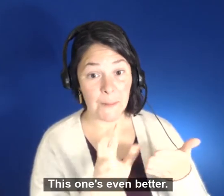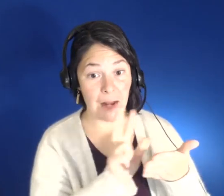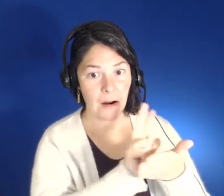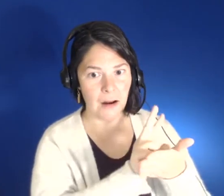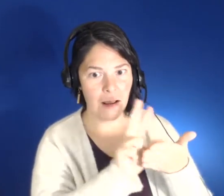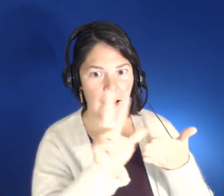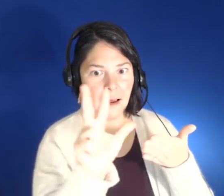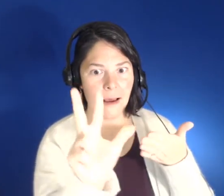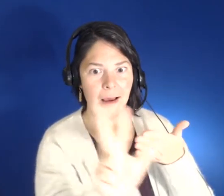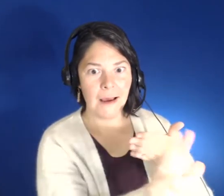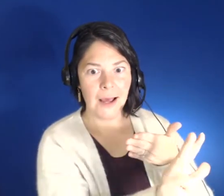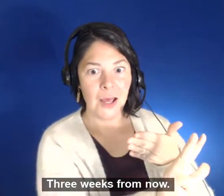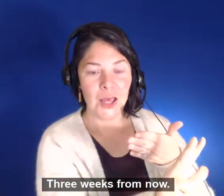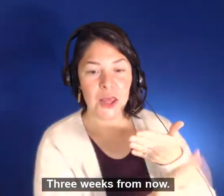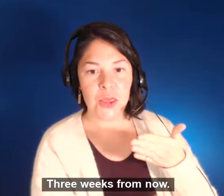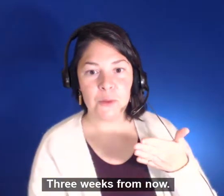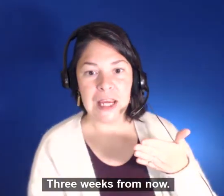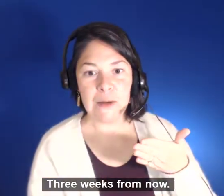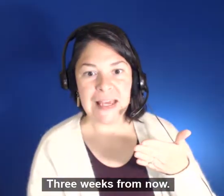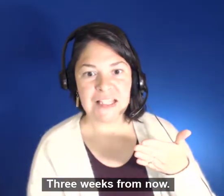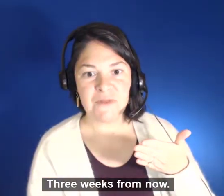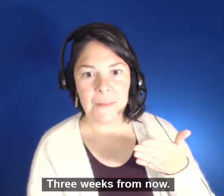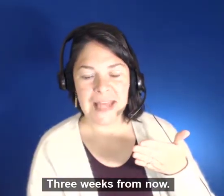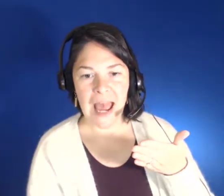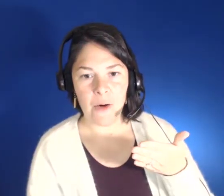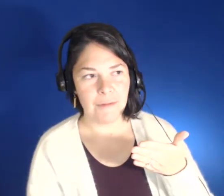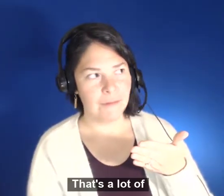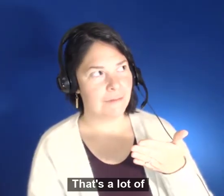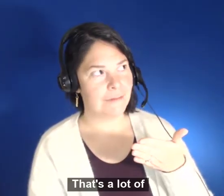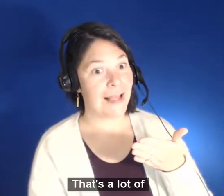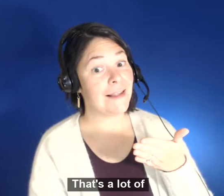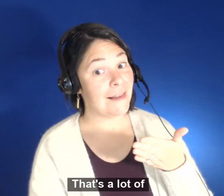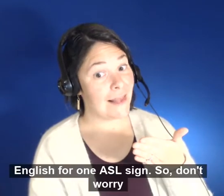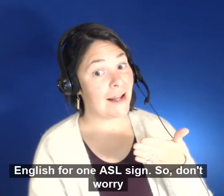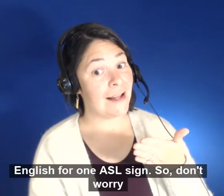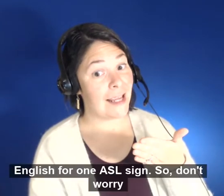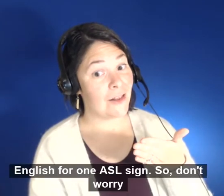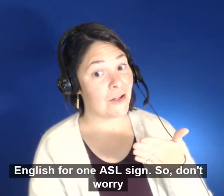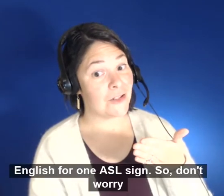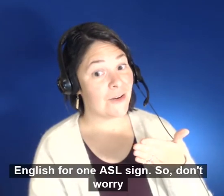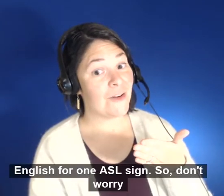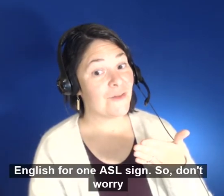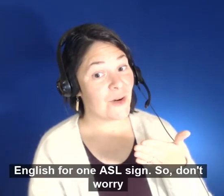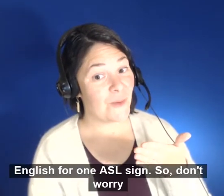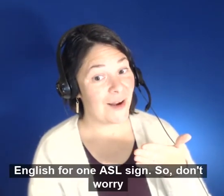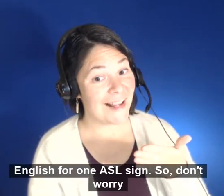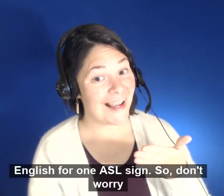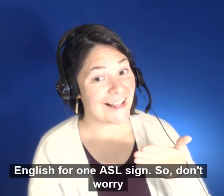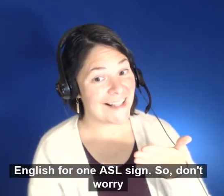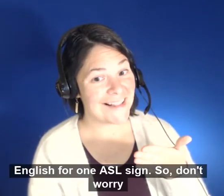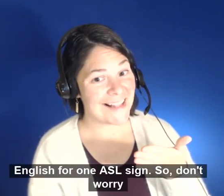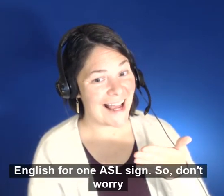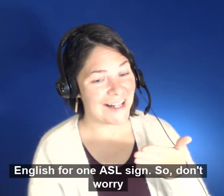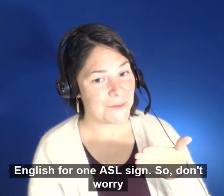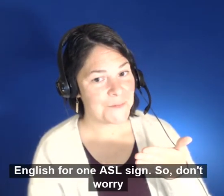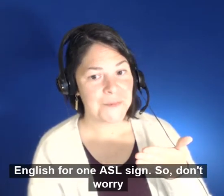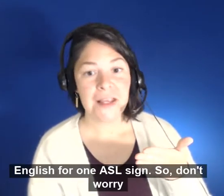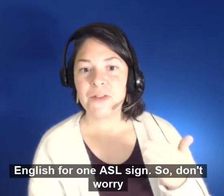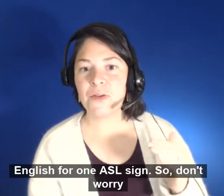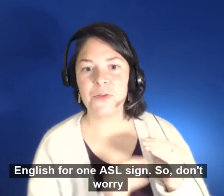better. 3 weeks from now. That's a lot of English for one ASL sign. So